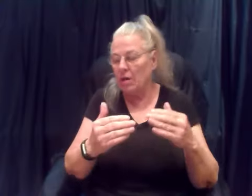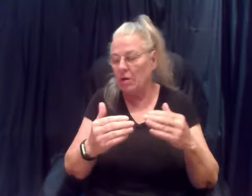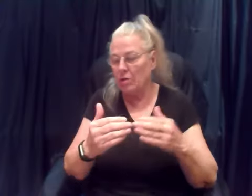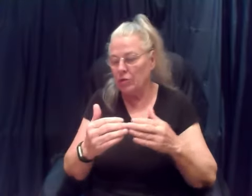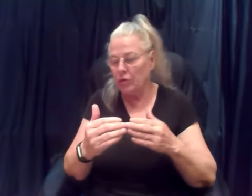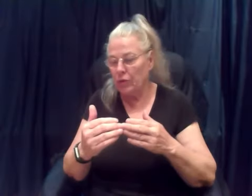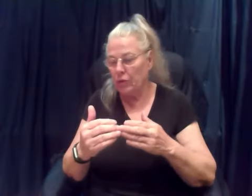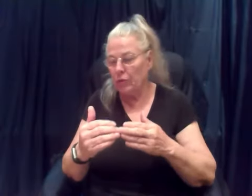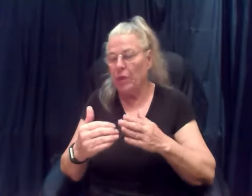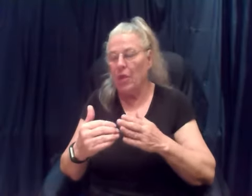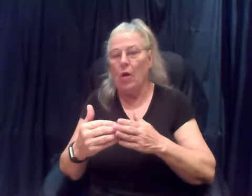goes through